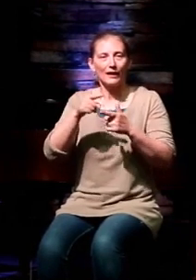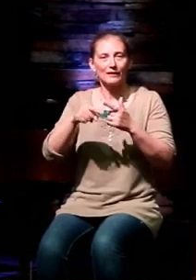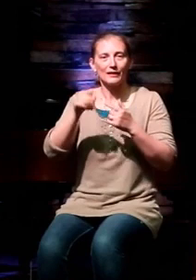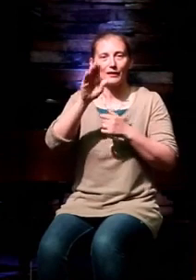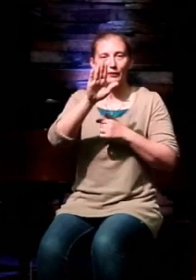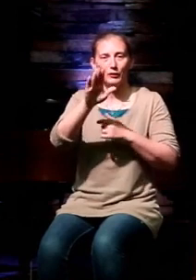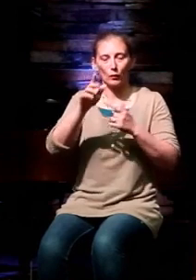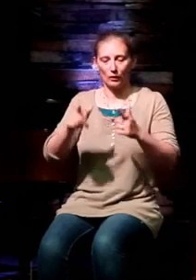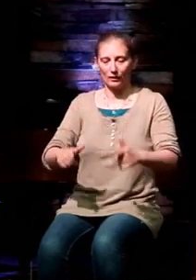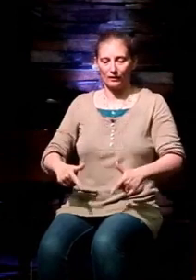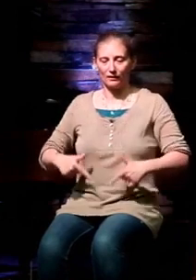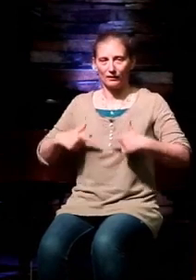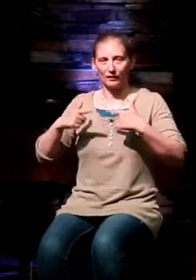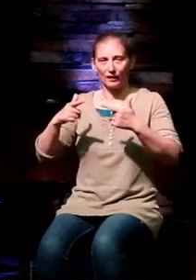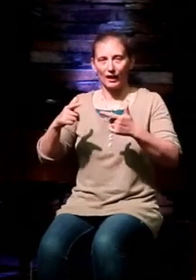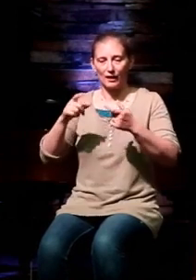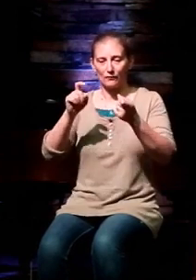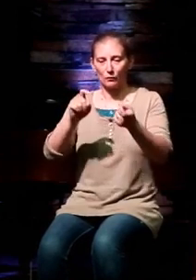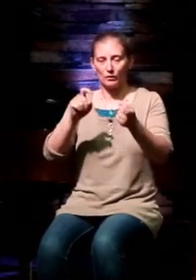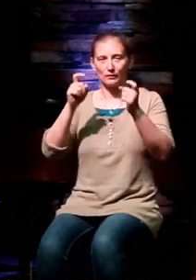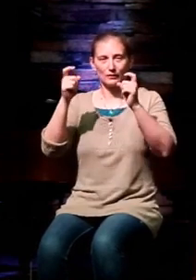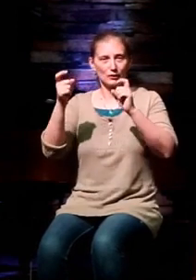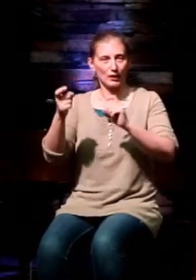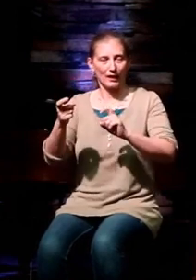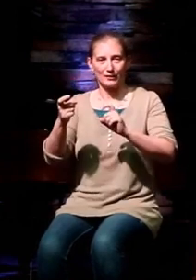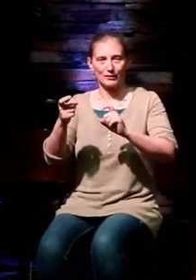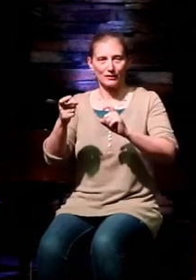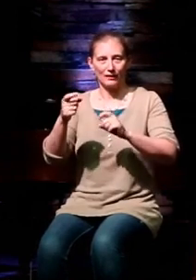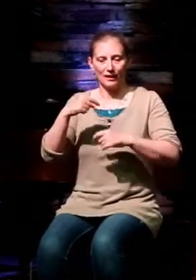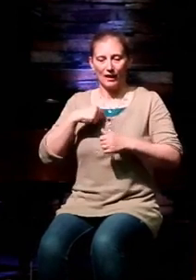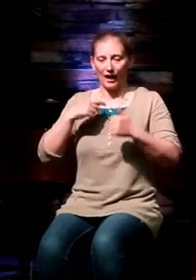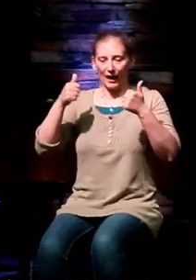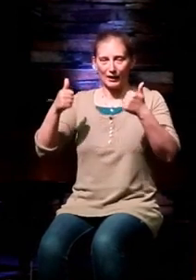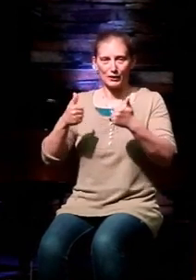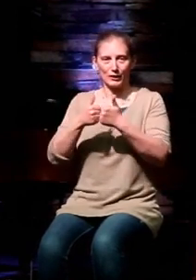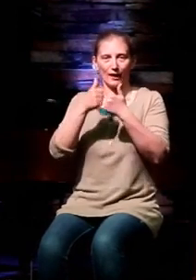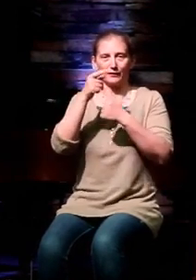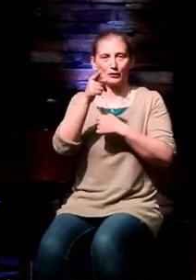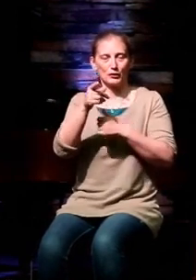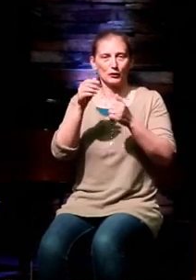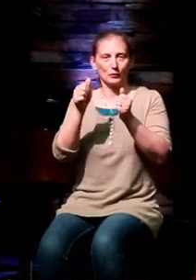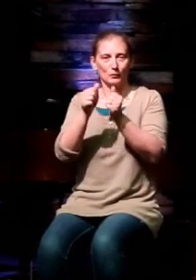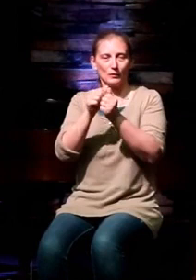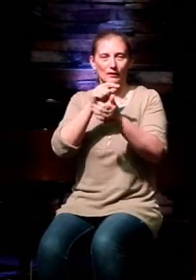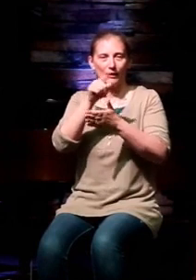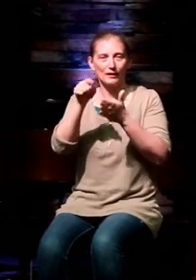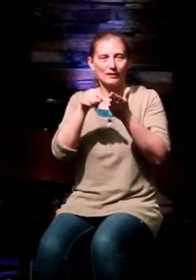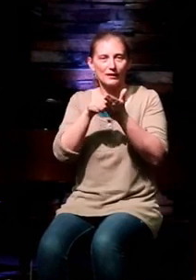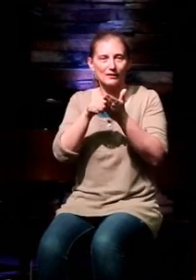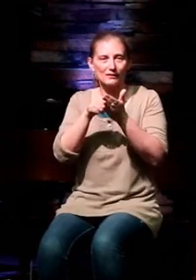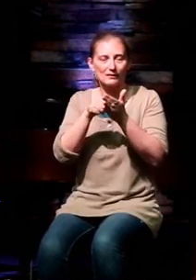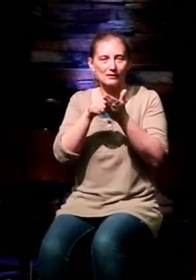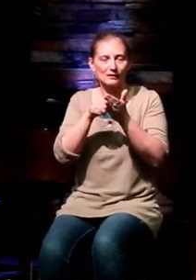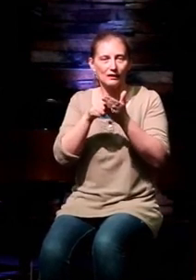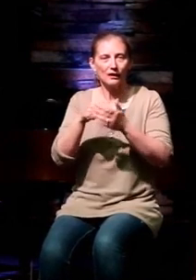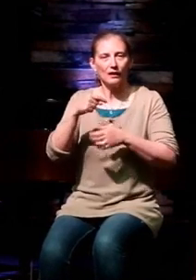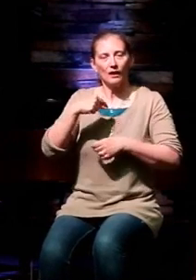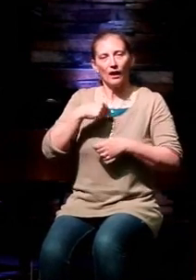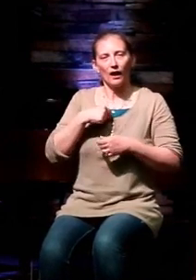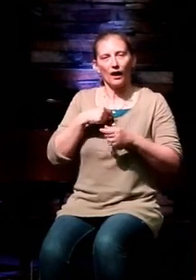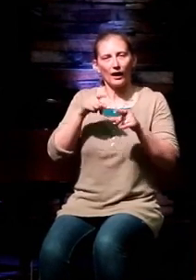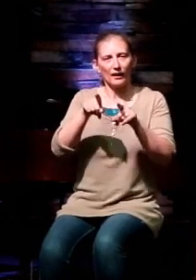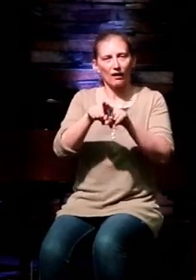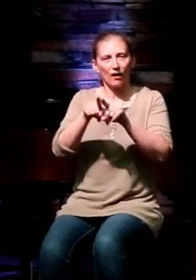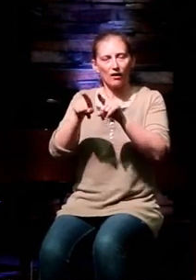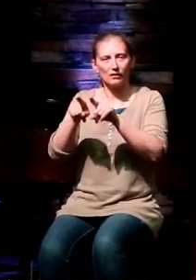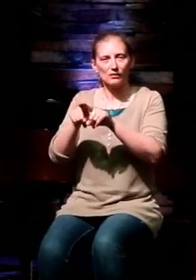I'm challenging you. Give it a try. But don't stop there. I want you to keep track of these Holy Spirit promptings that